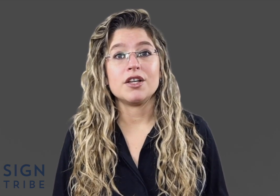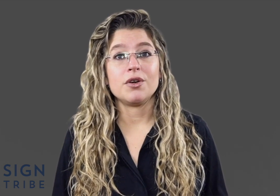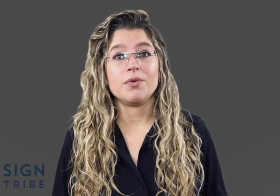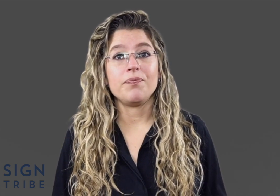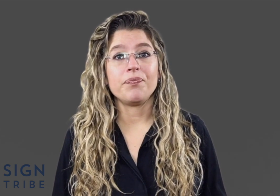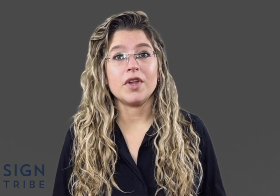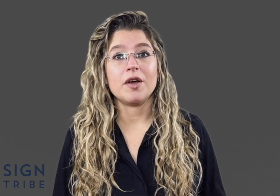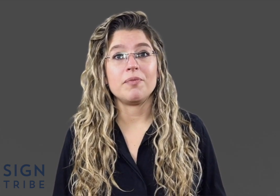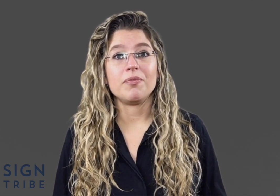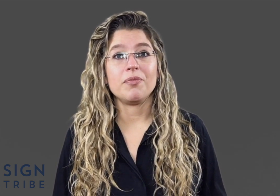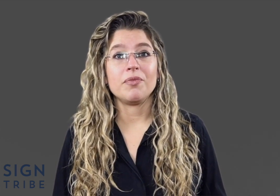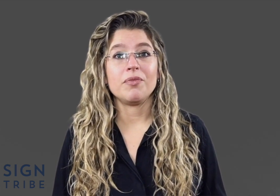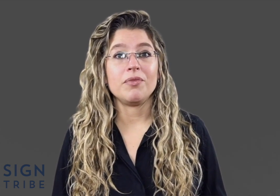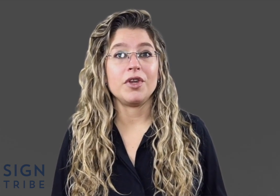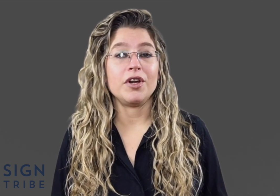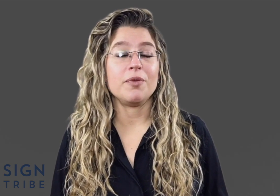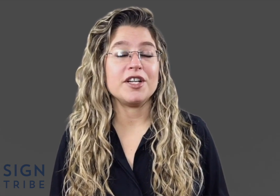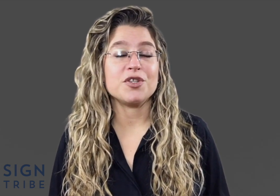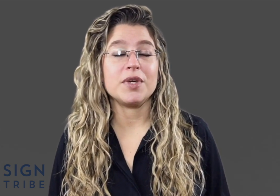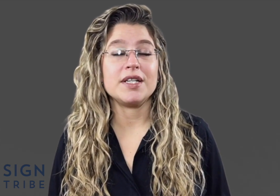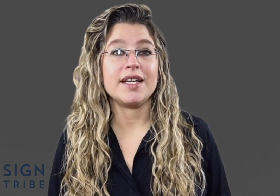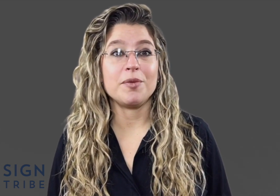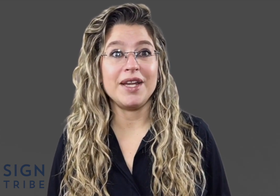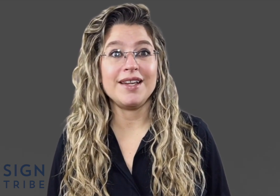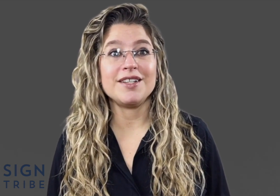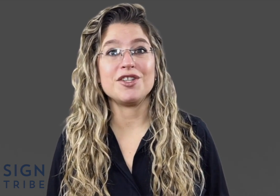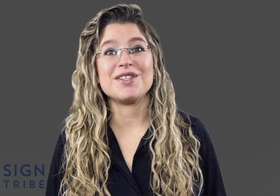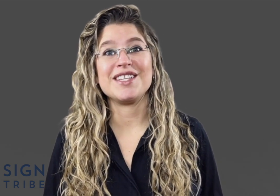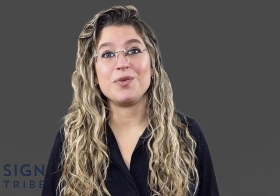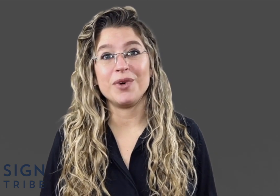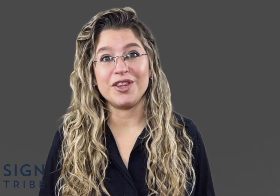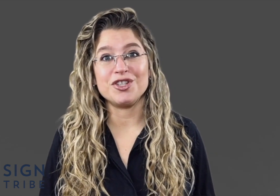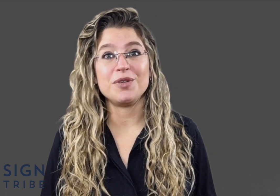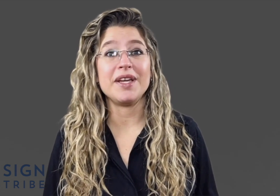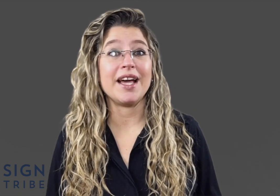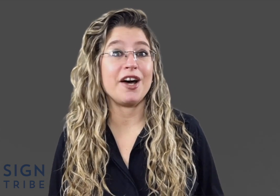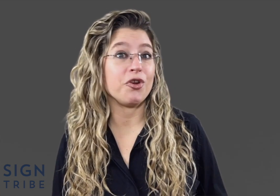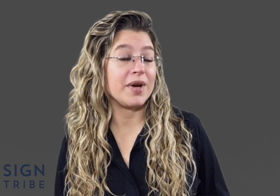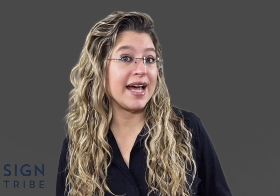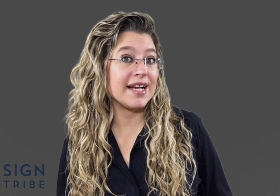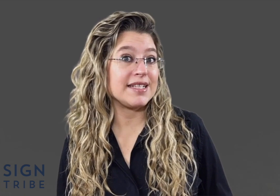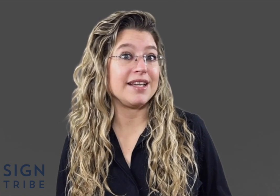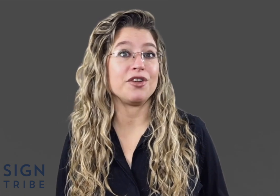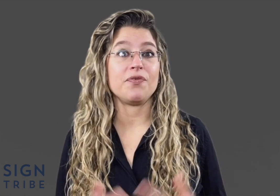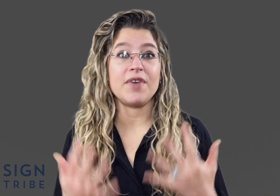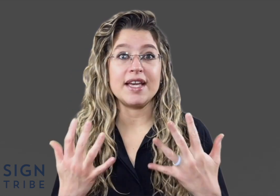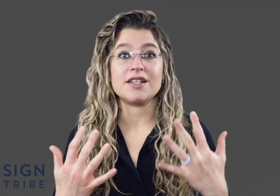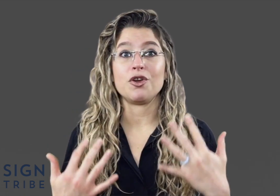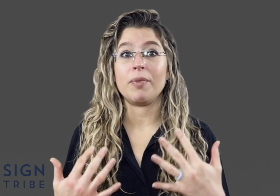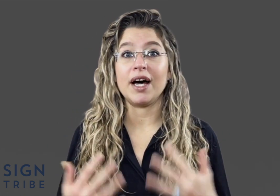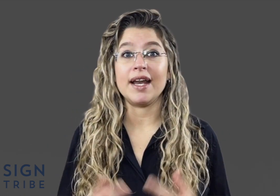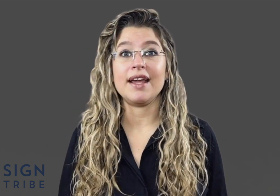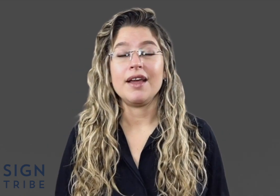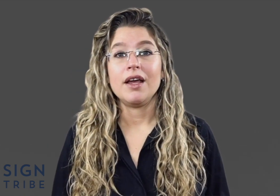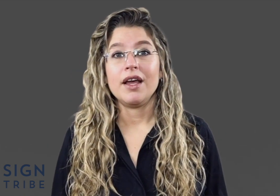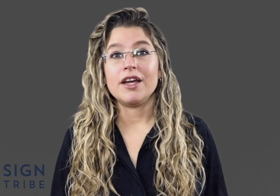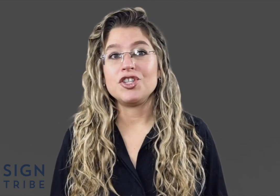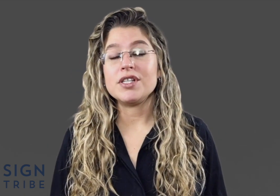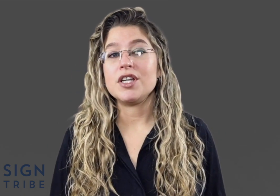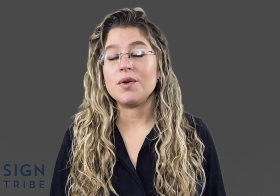So you might just want to take a minute to just see what they're doing, how they're reacting in their face and their body, and just notice